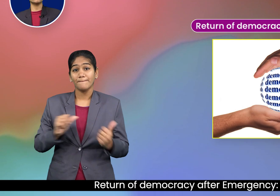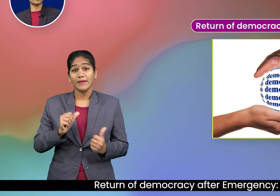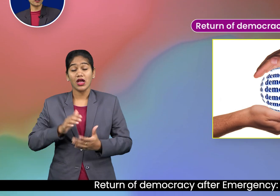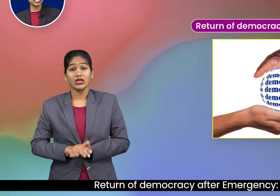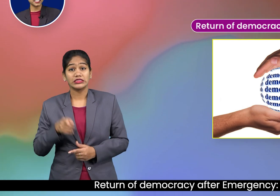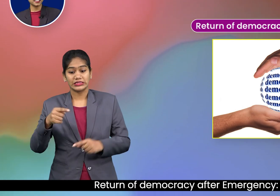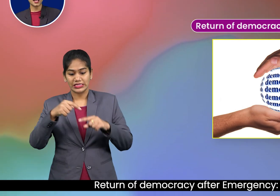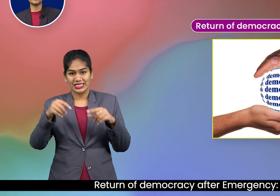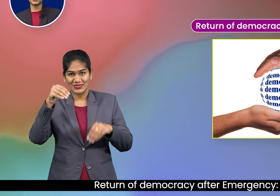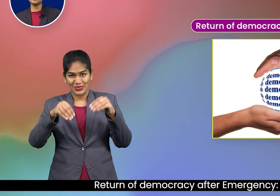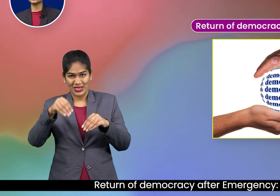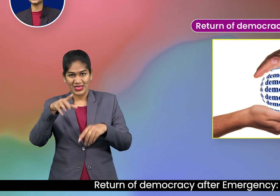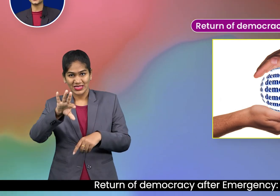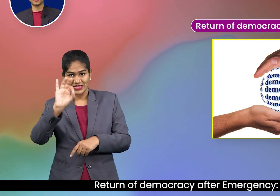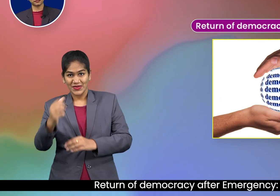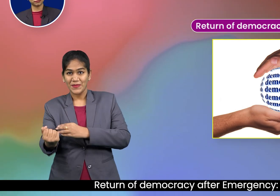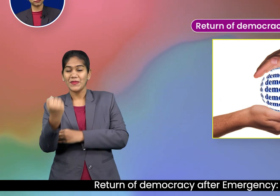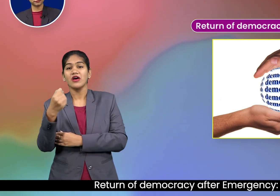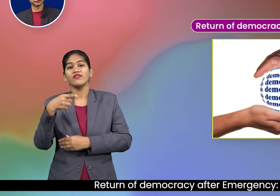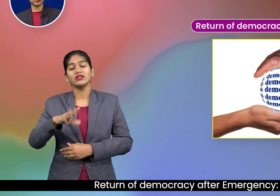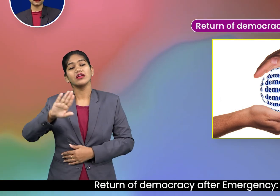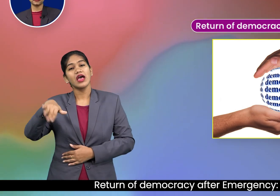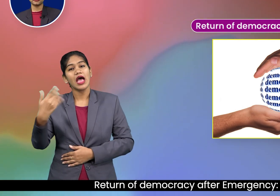Return of democracy after emergency.